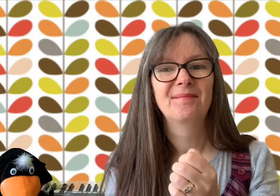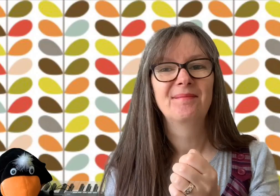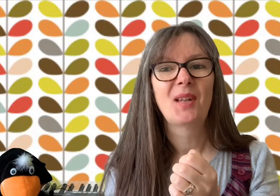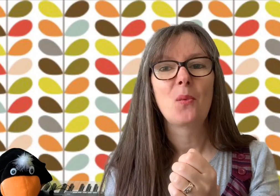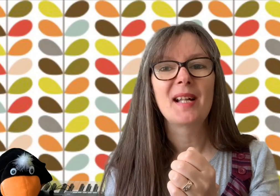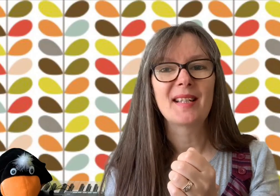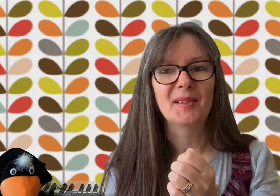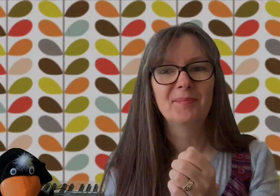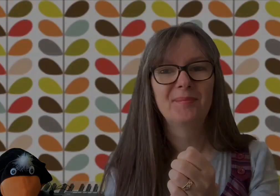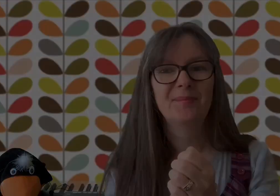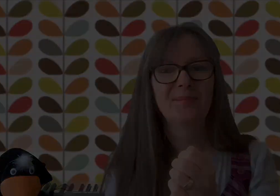Well done.